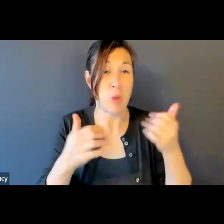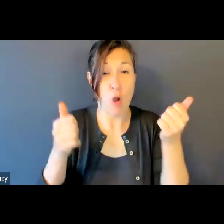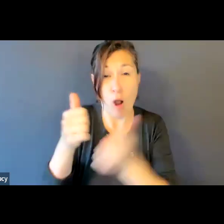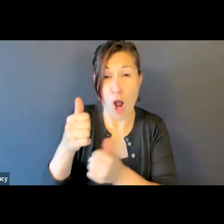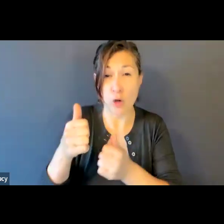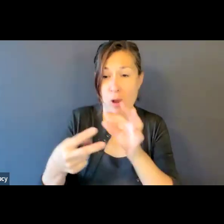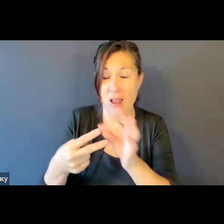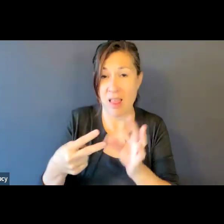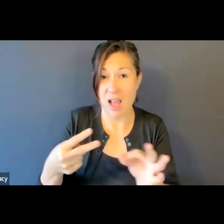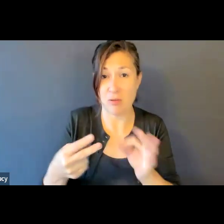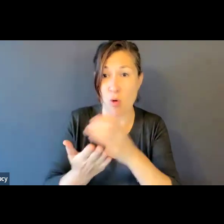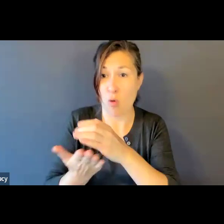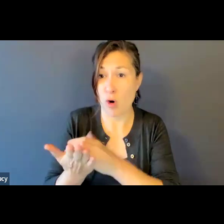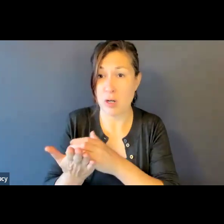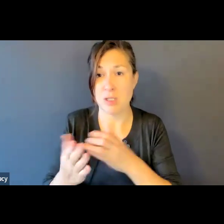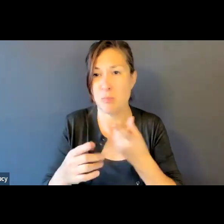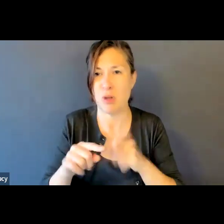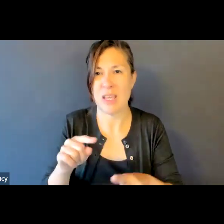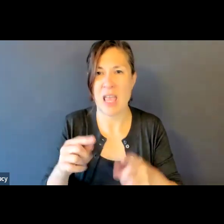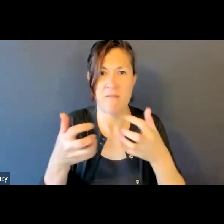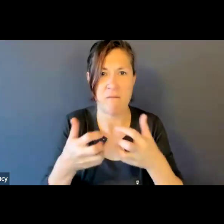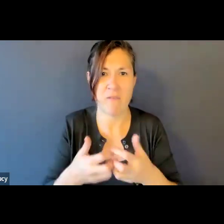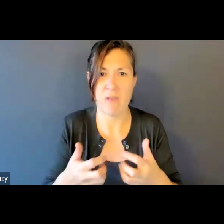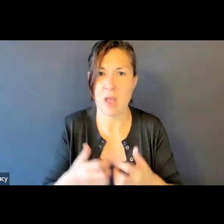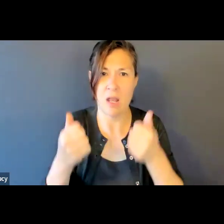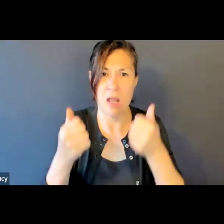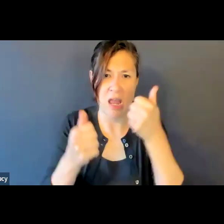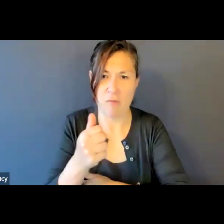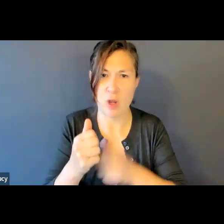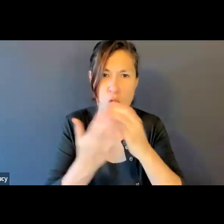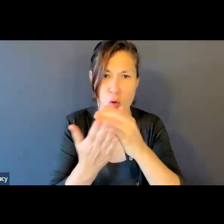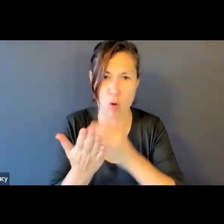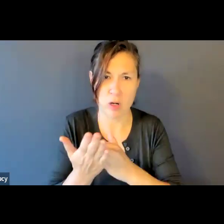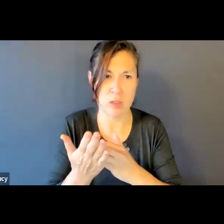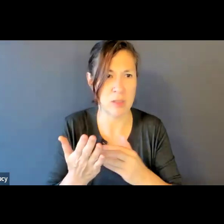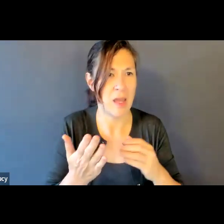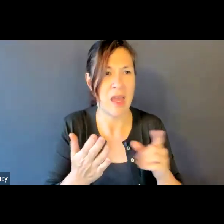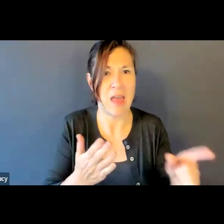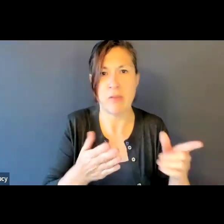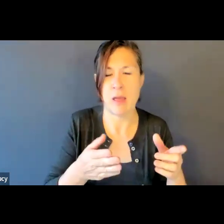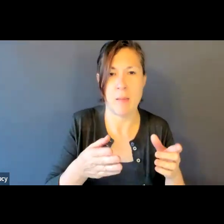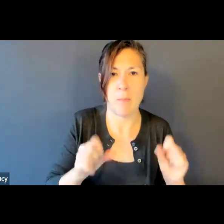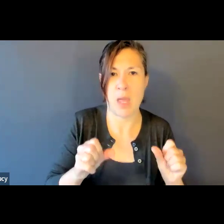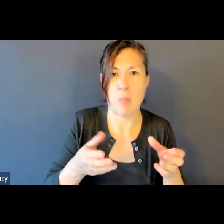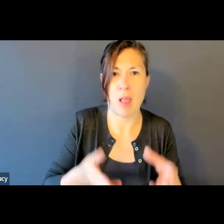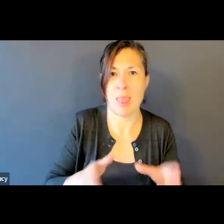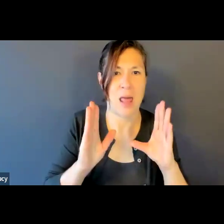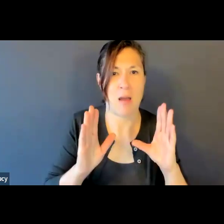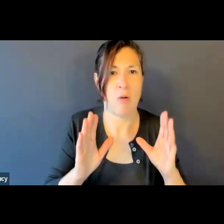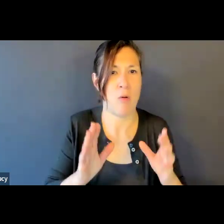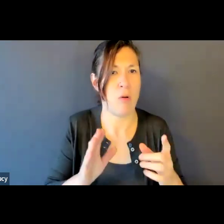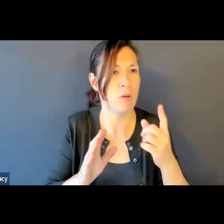can be a little bit difficult to fit all of them together and give students other elective courses if a whole semester of PE is offered every